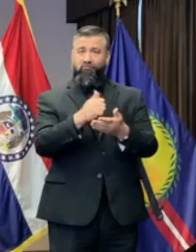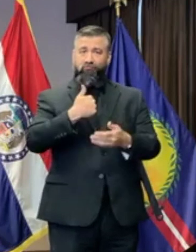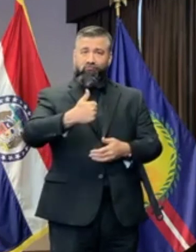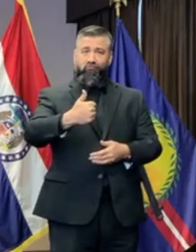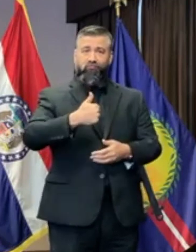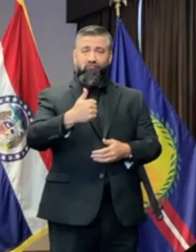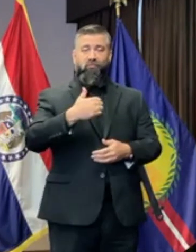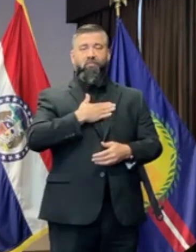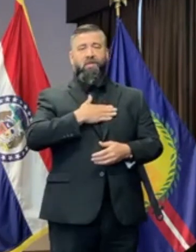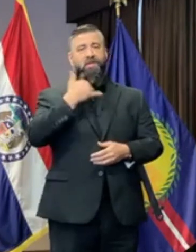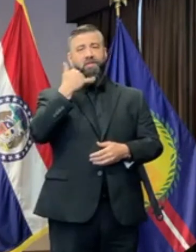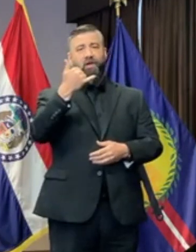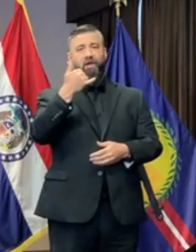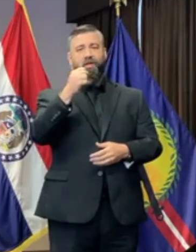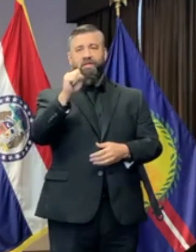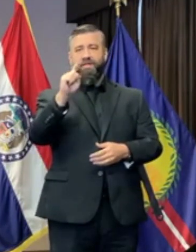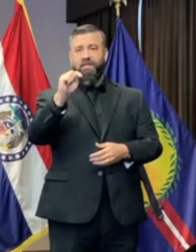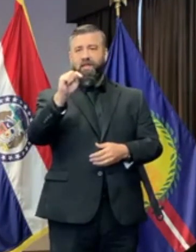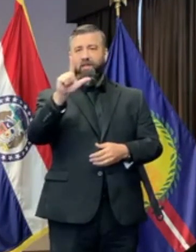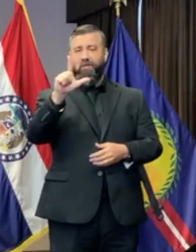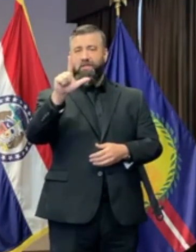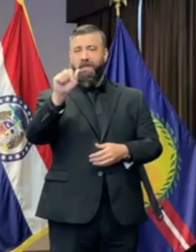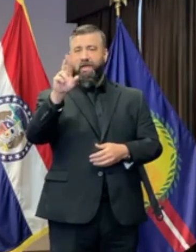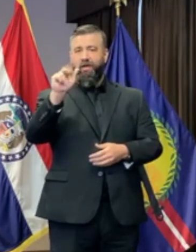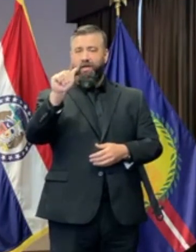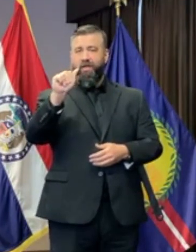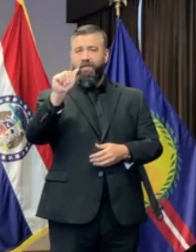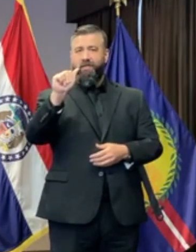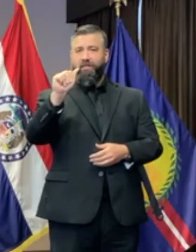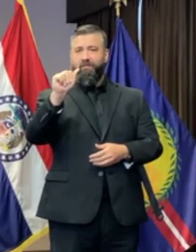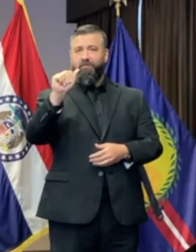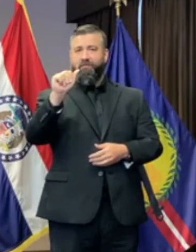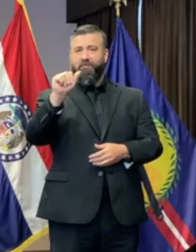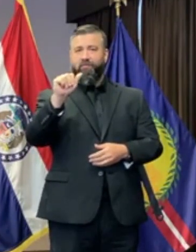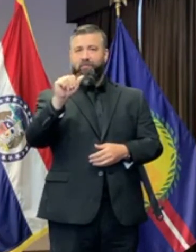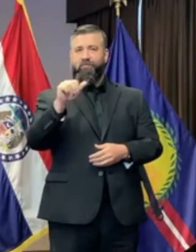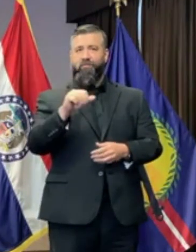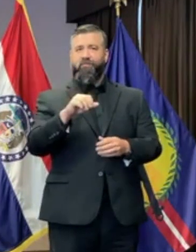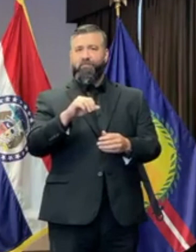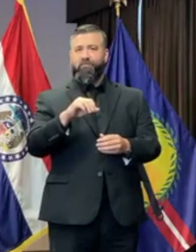please call the St. Louis Area Agency on Aging at